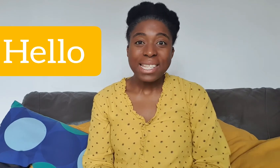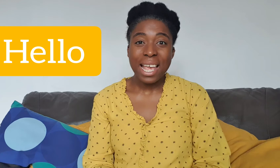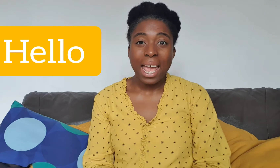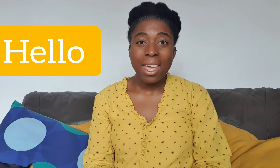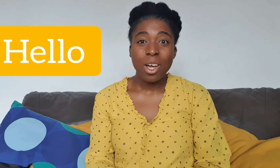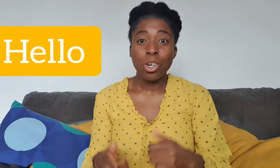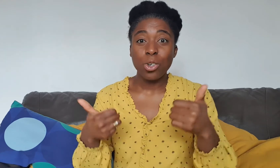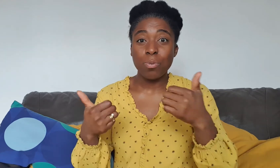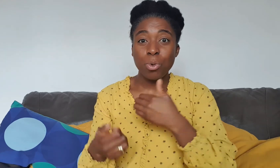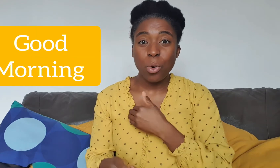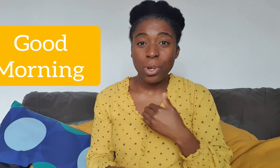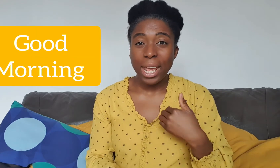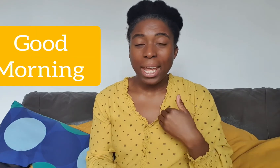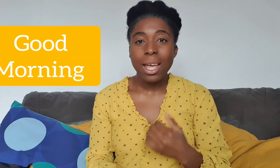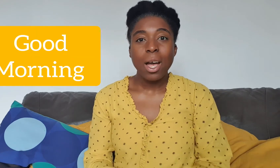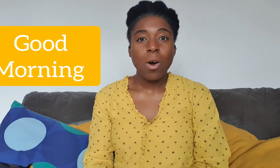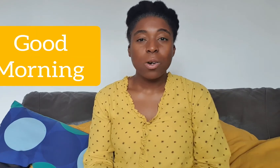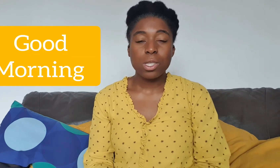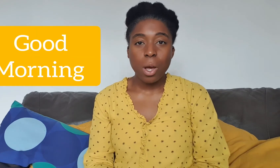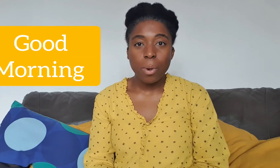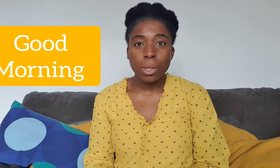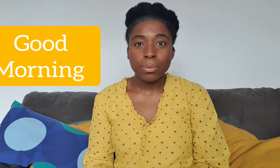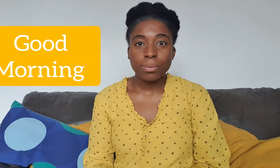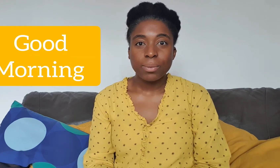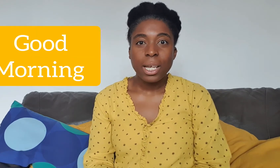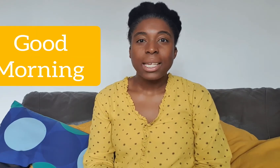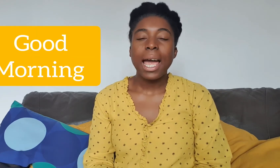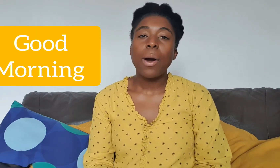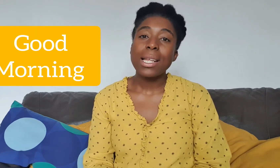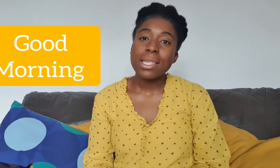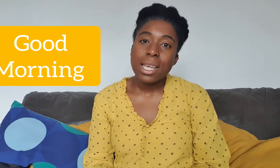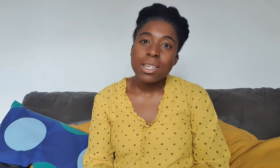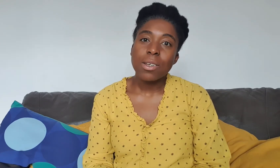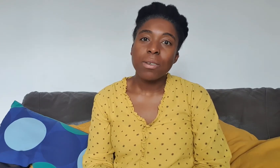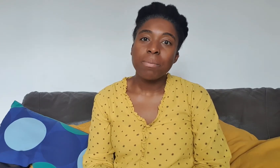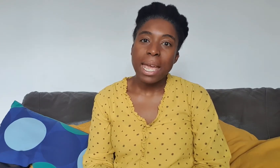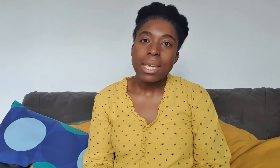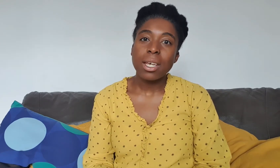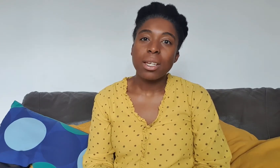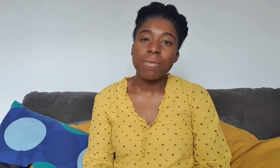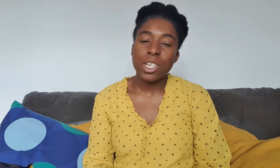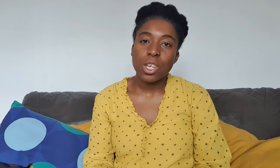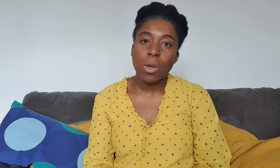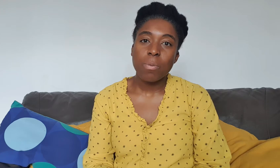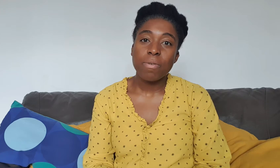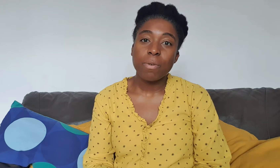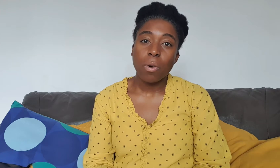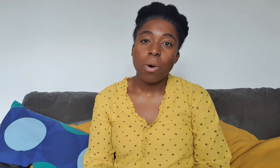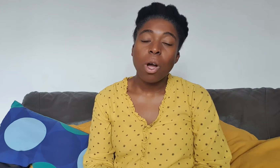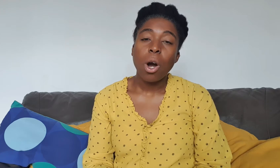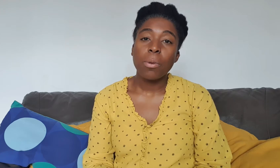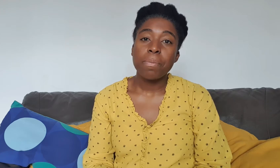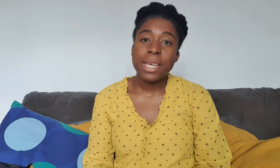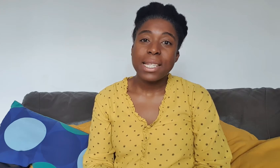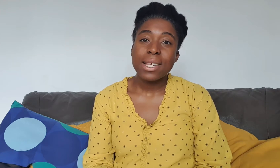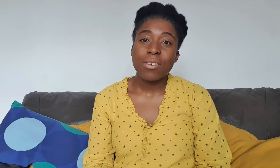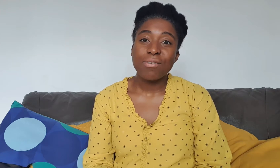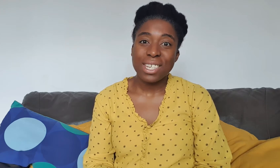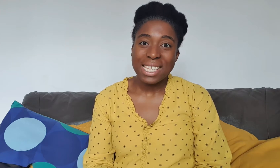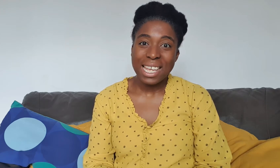say good morning, or so on. Now, I did make a video before on BSL greetings,